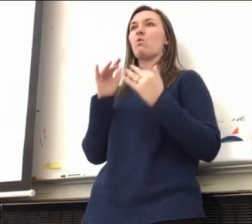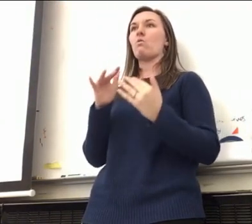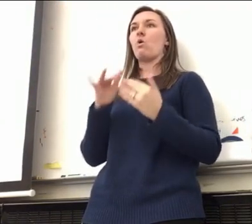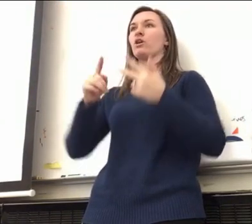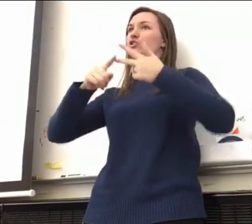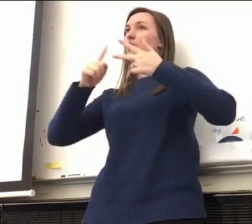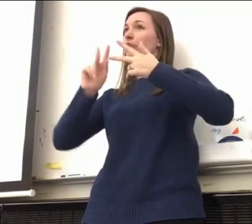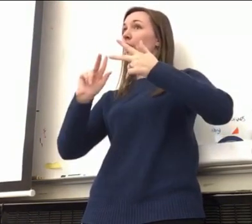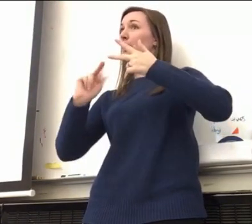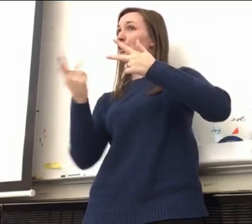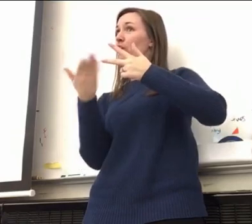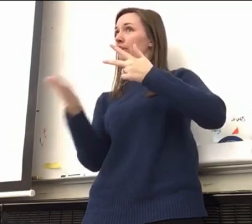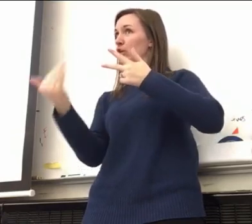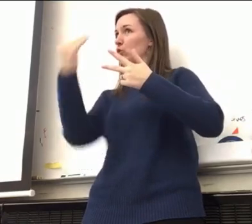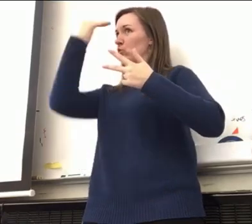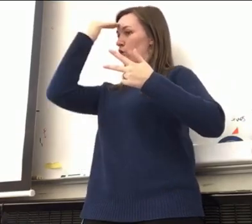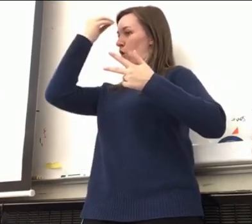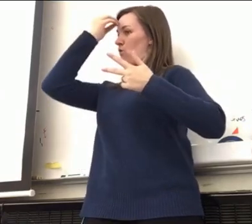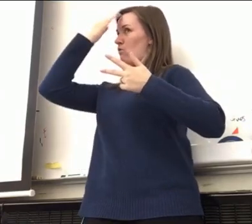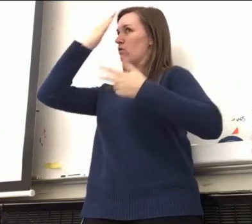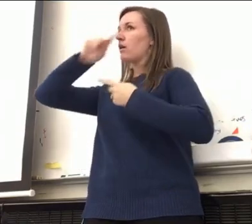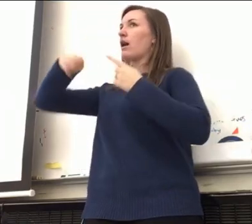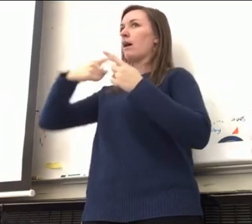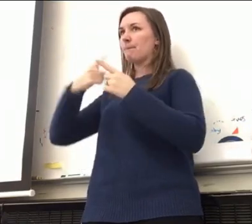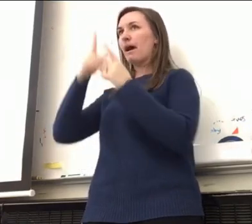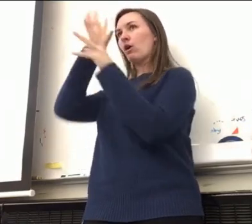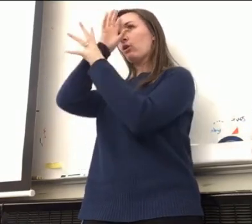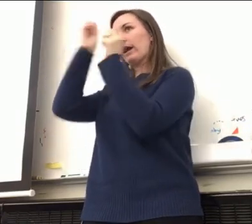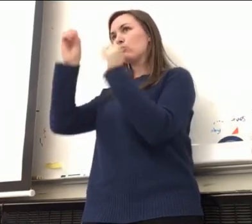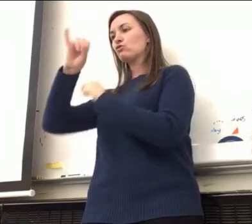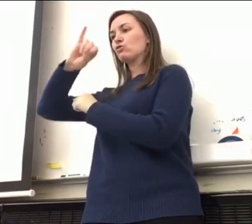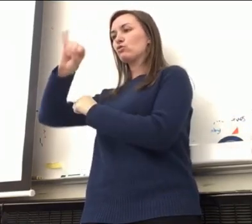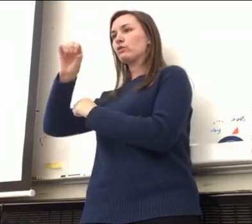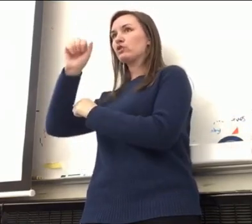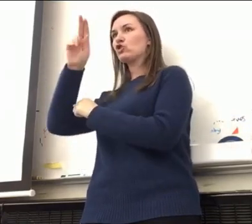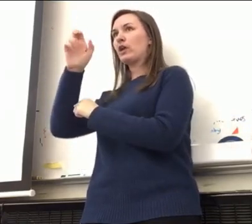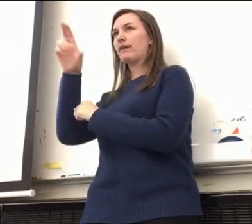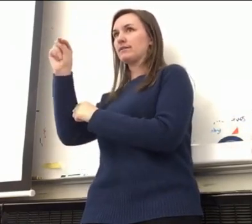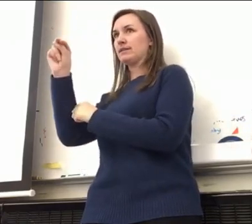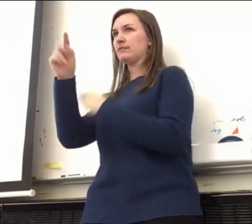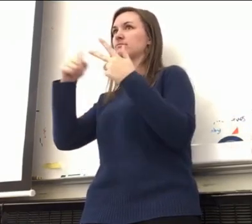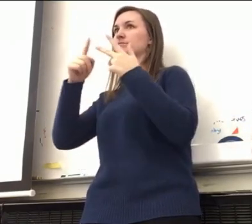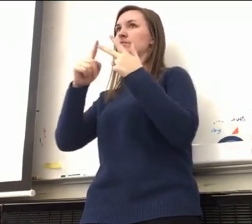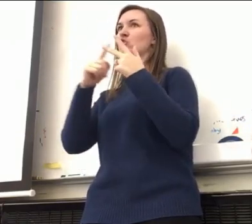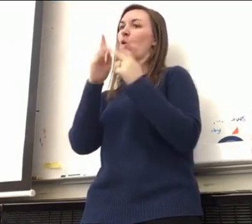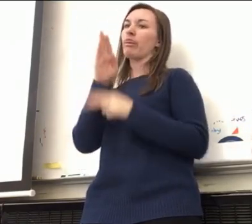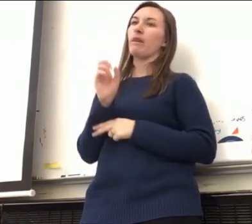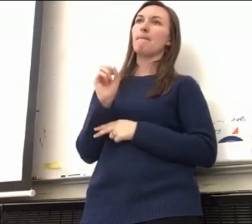3 item to know about Andrew Jackson. Number 3 is going to be the Bank War.